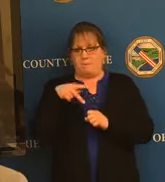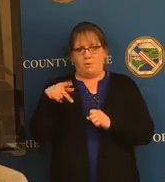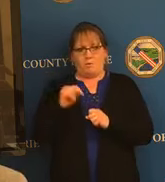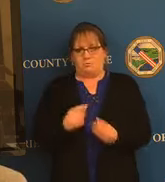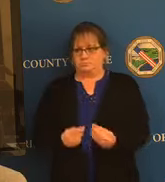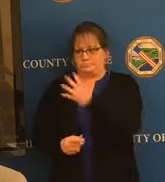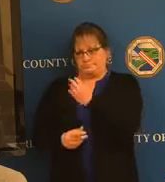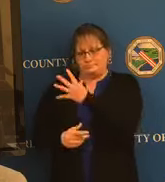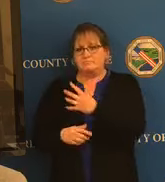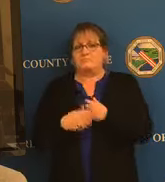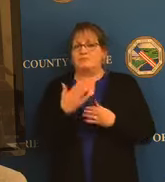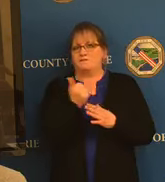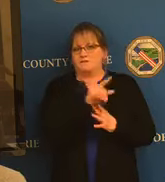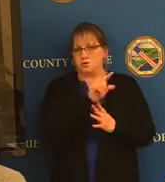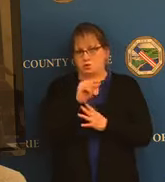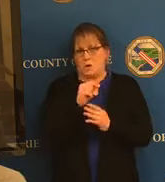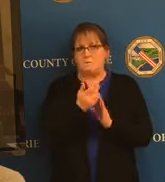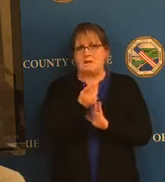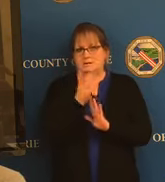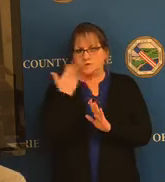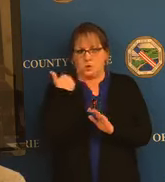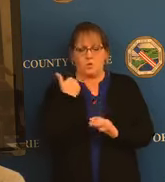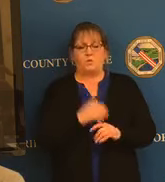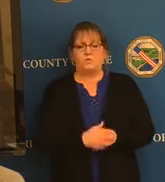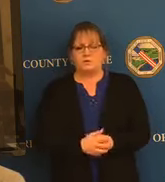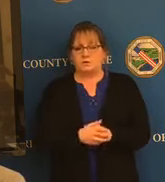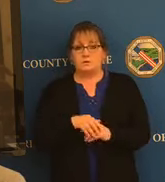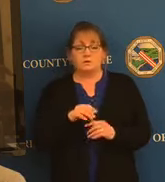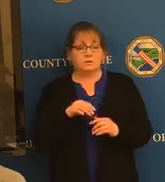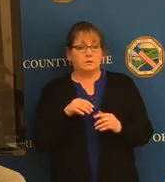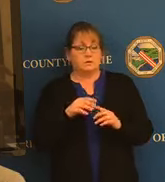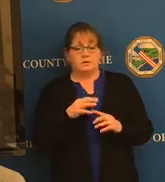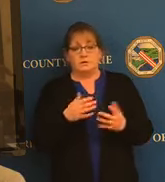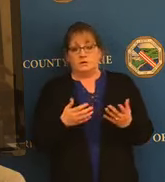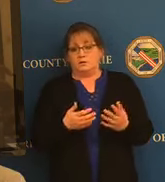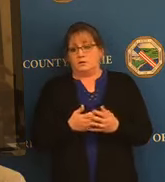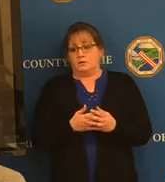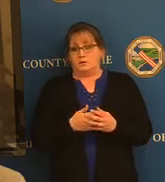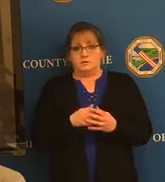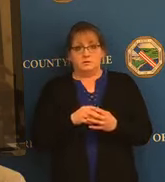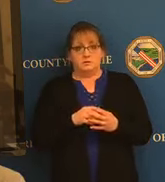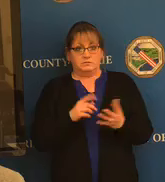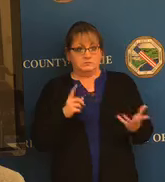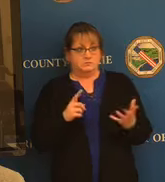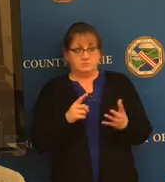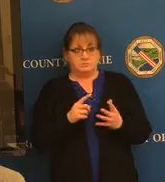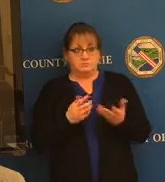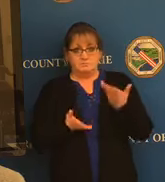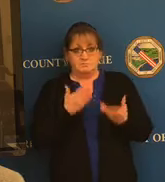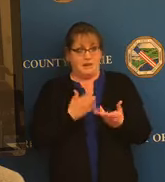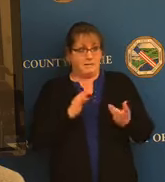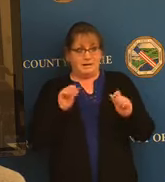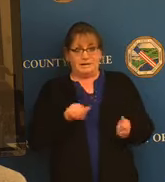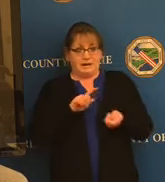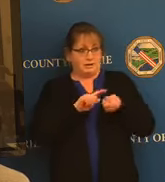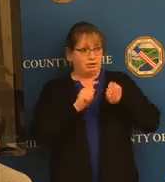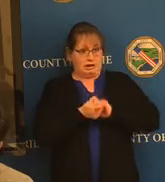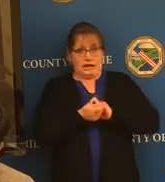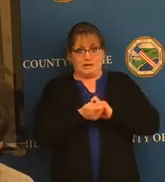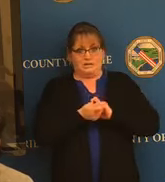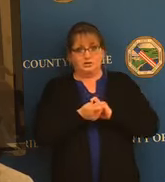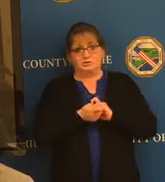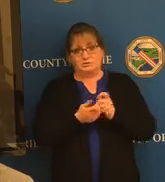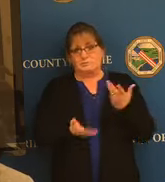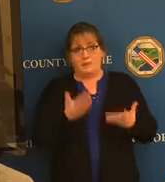ago. So the information, or unless it's identified at a different time on screen, is only as valid as then. It could have changed and all likely has